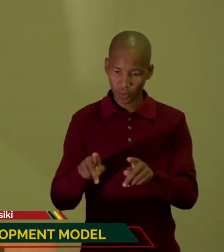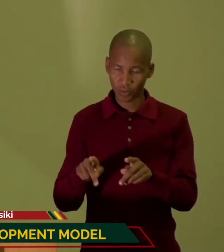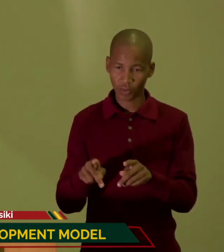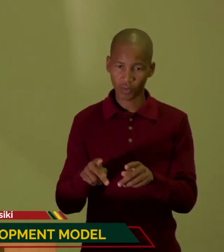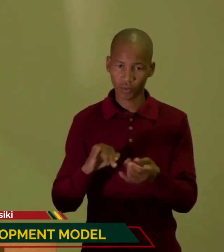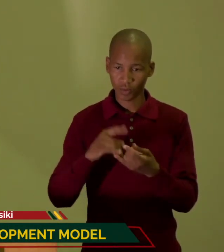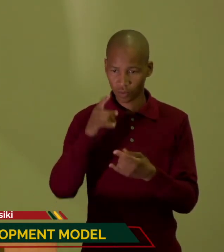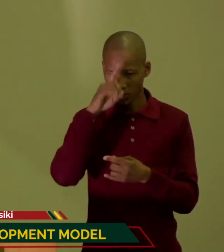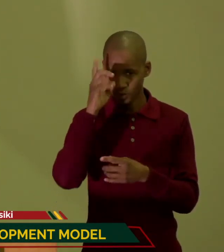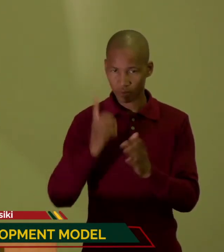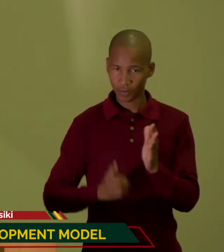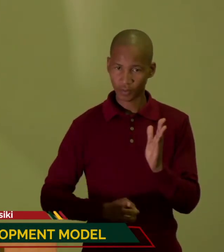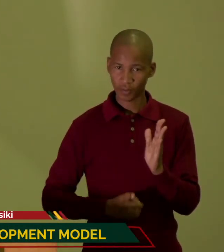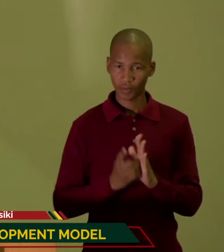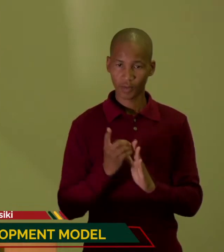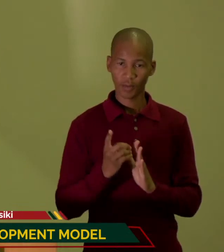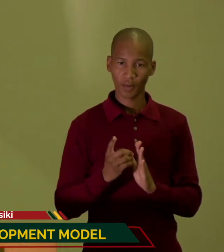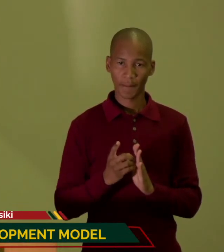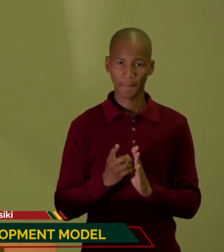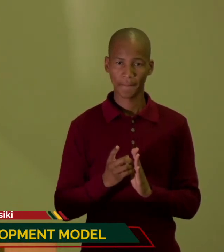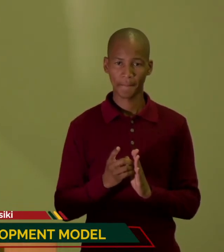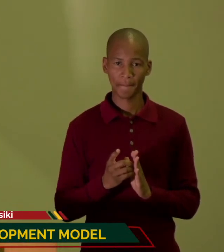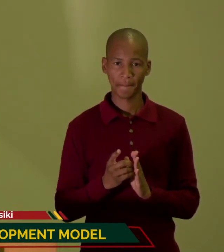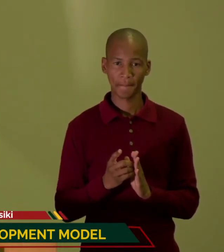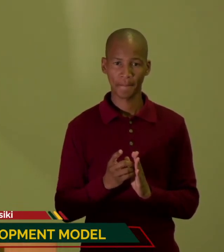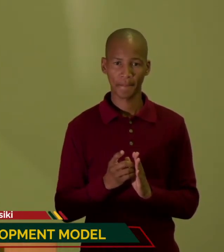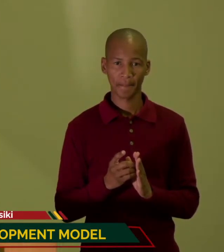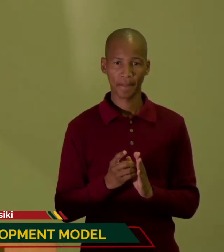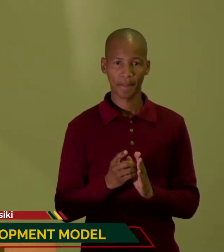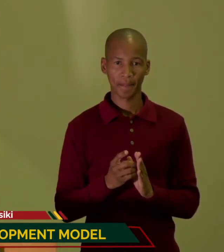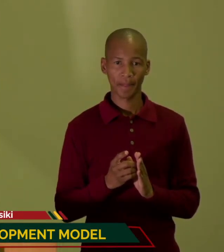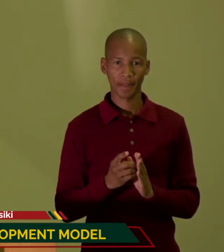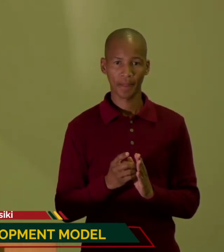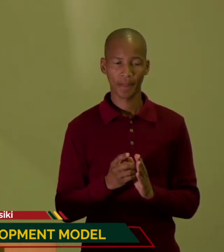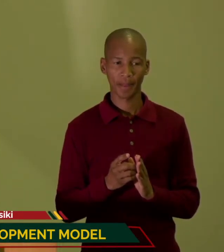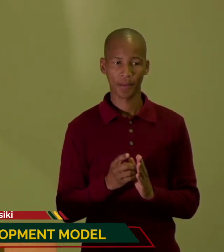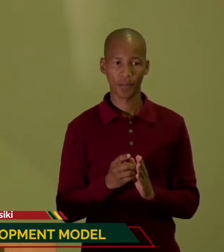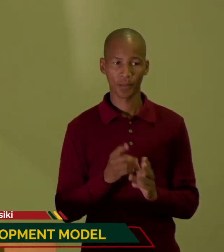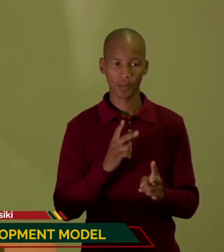develop and also to make sure that